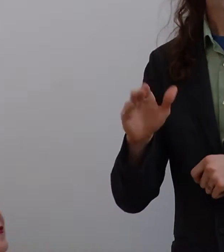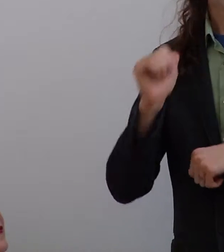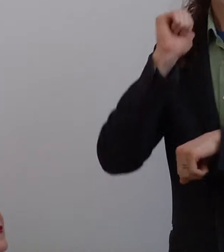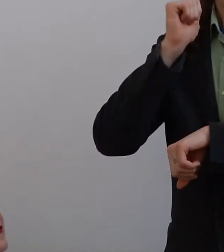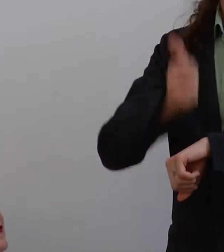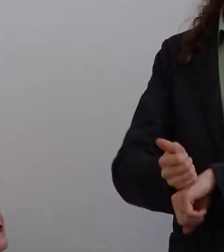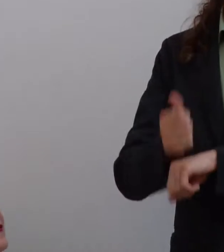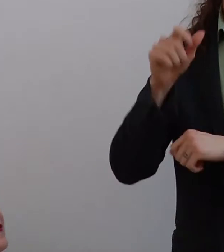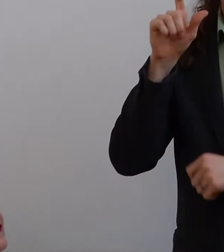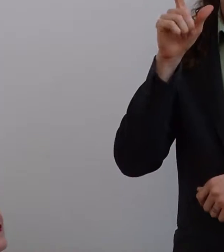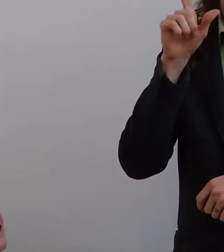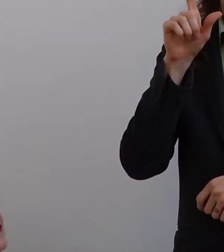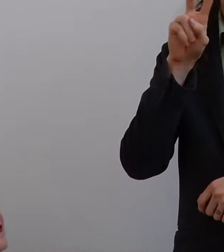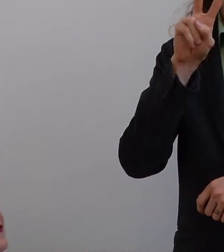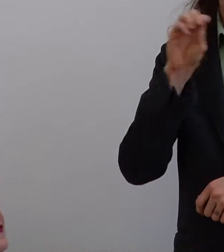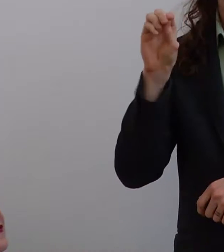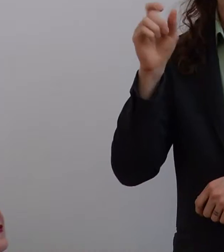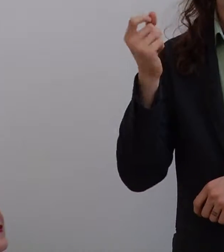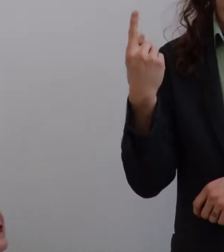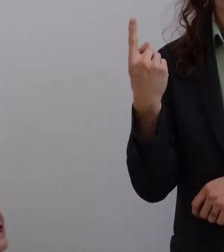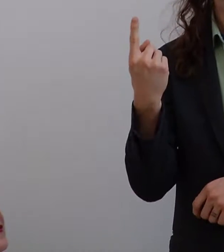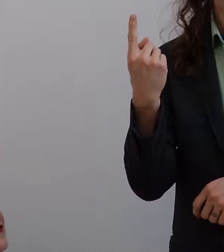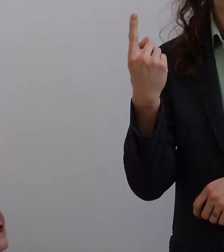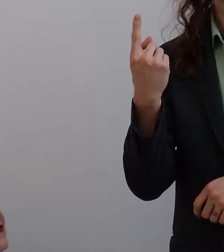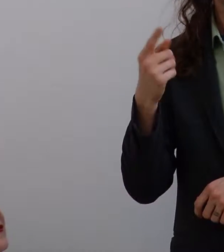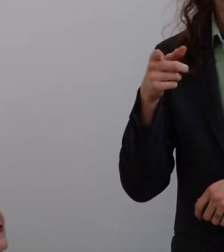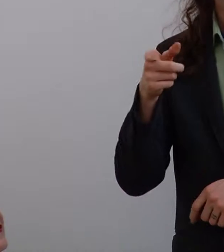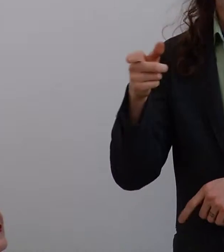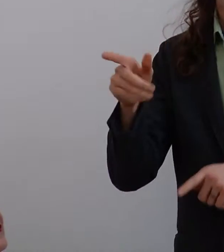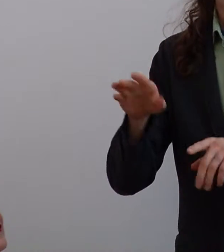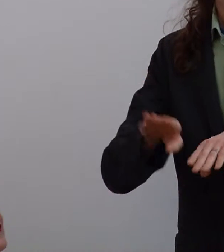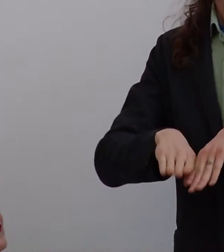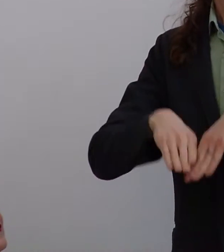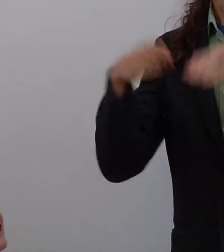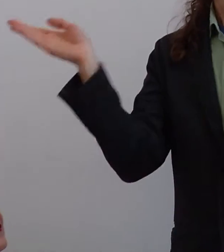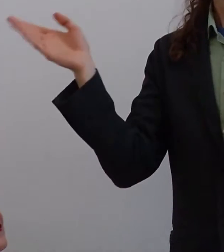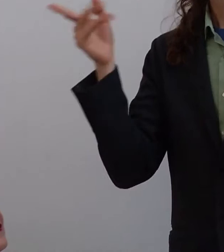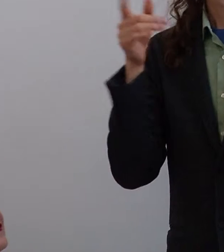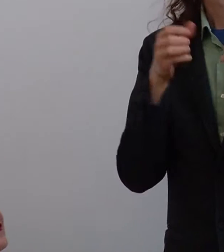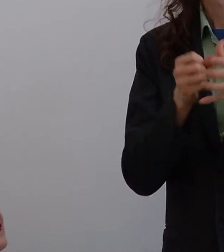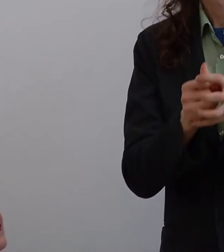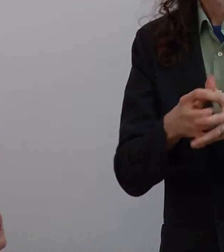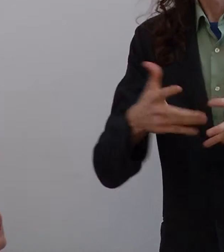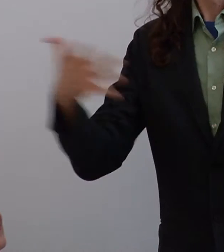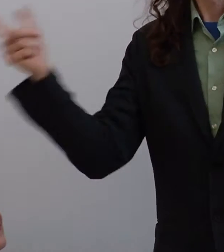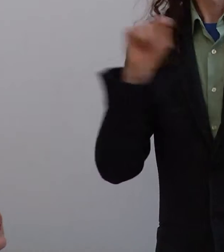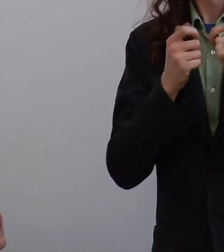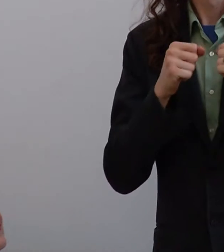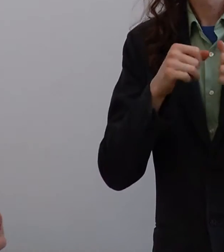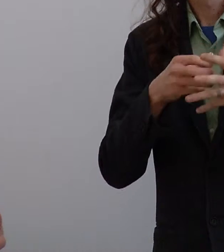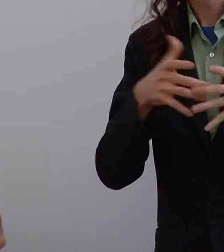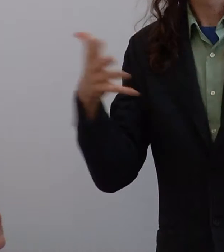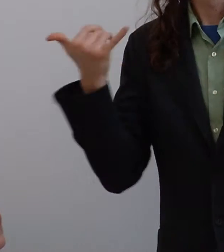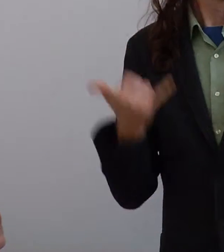Our lab was established in 2011, and since its inception, has rapidly grown.